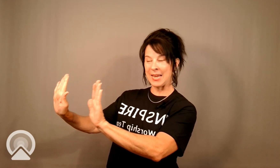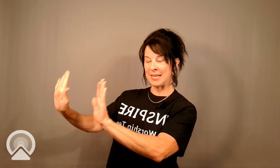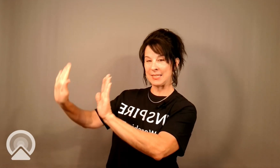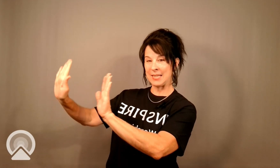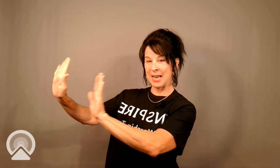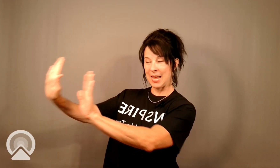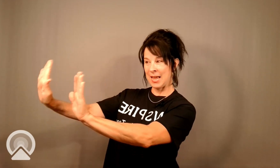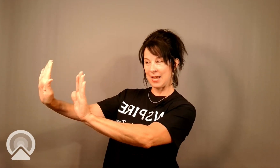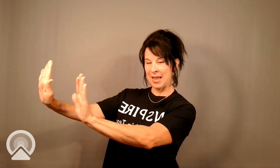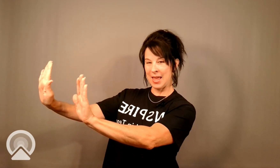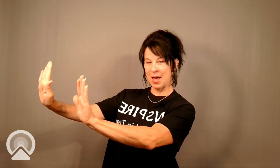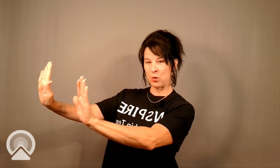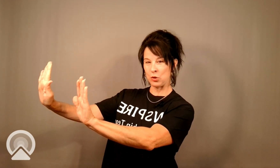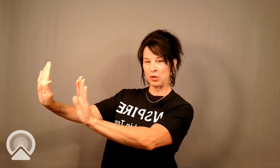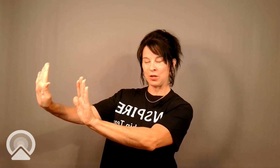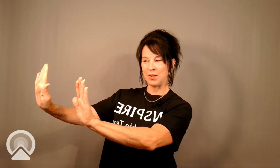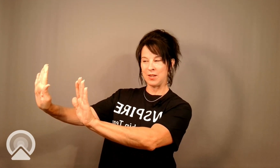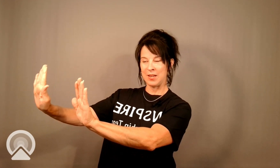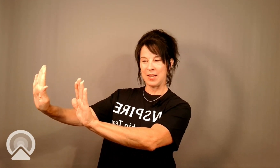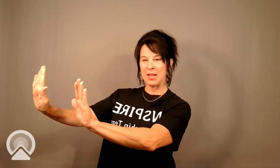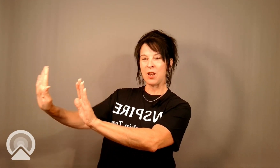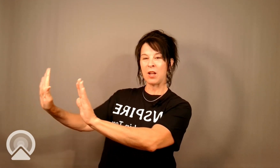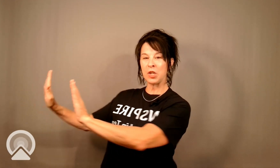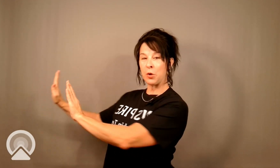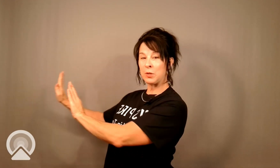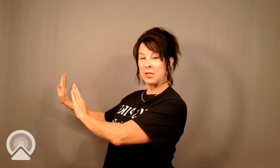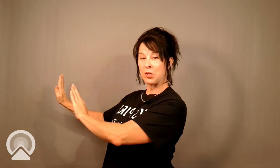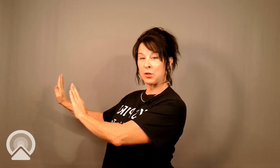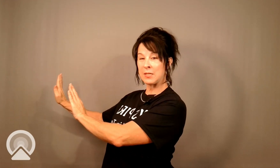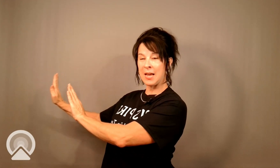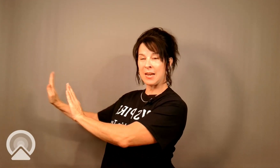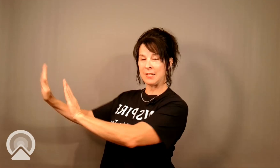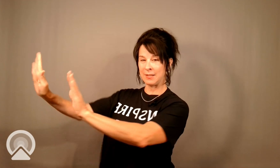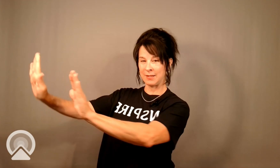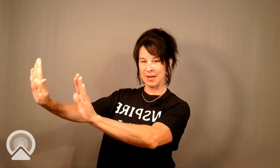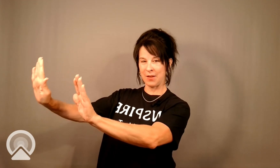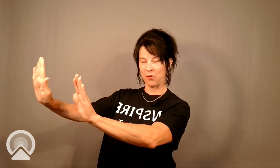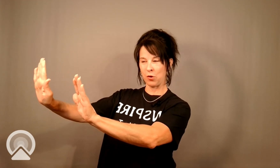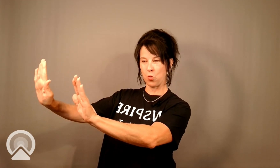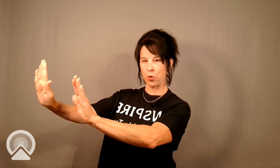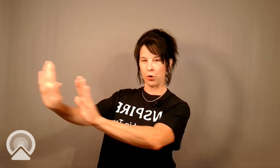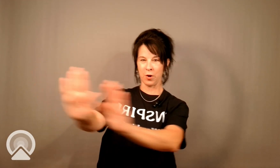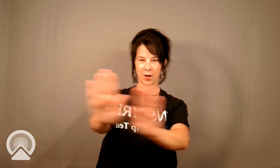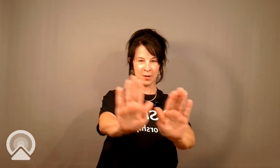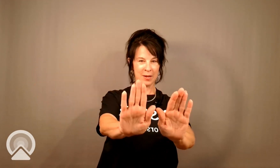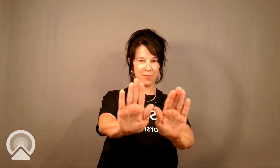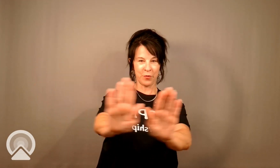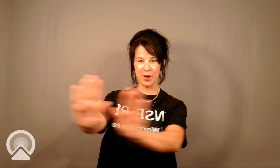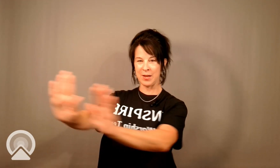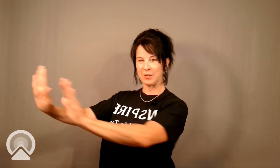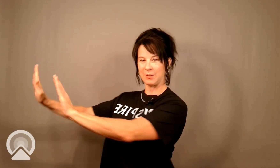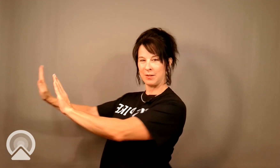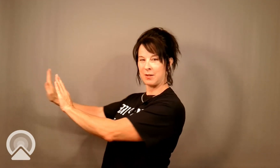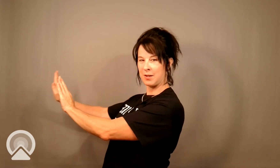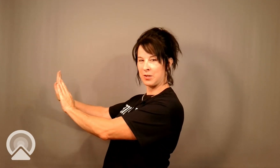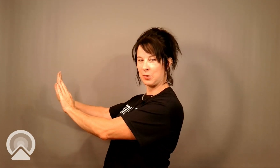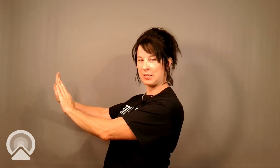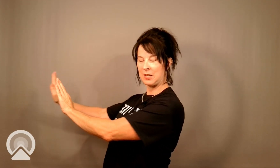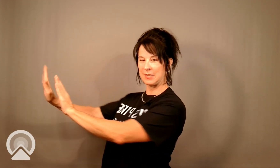hands out, not totally to your side, kind of a quarter, not in front, not totally to the side,